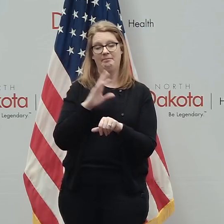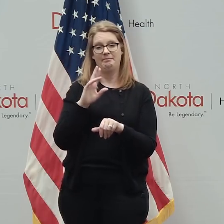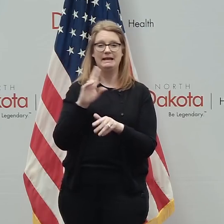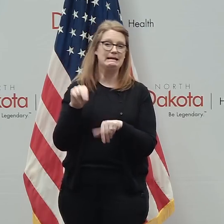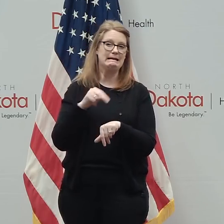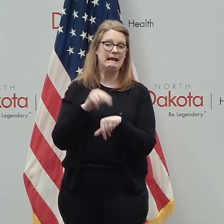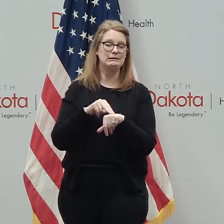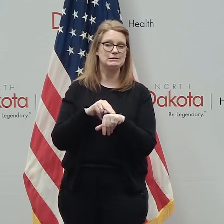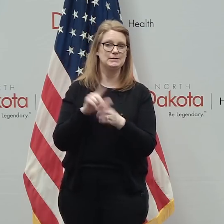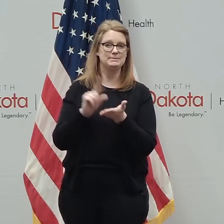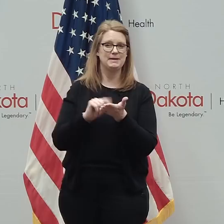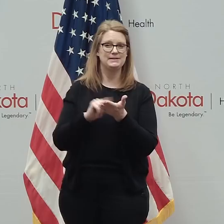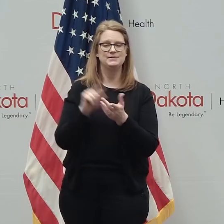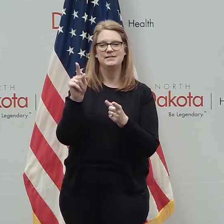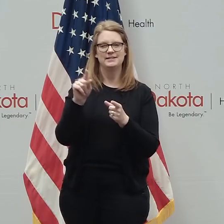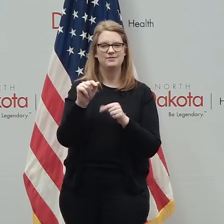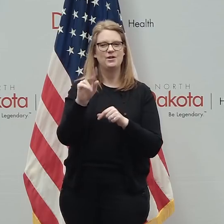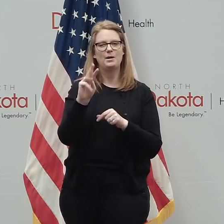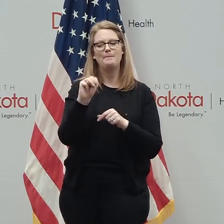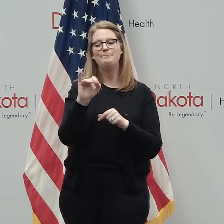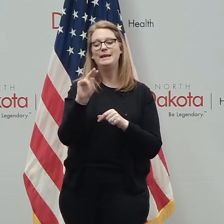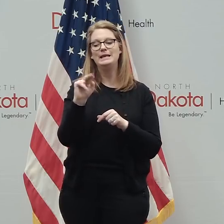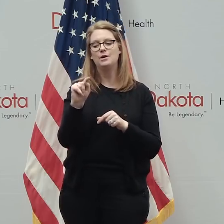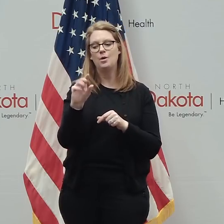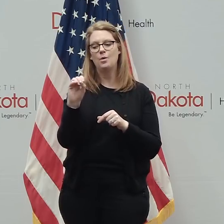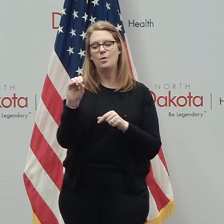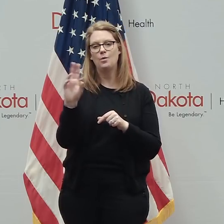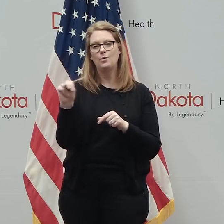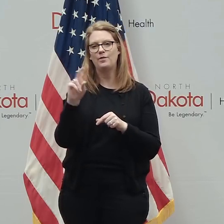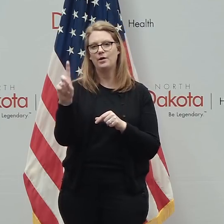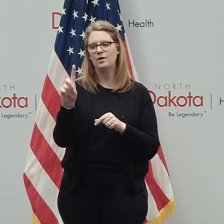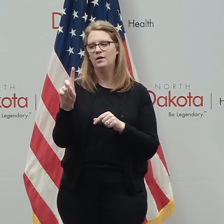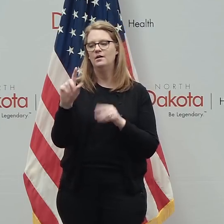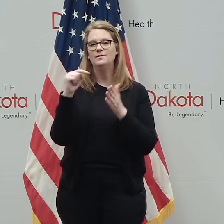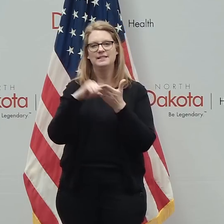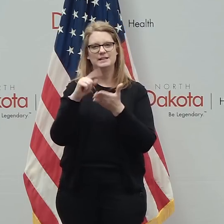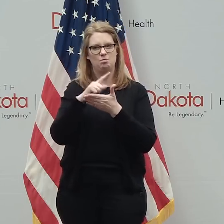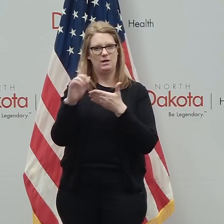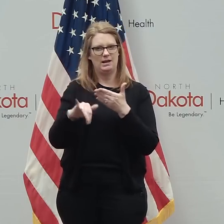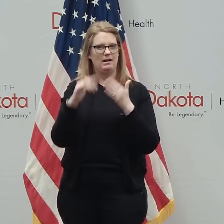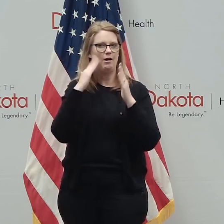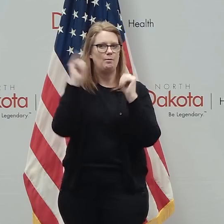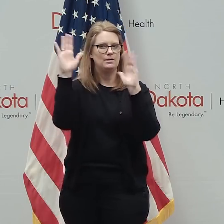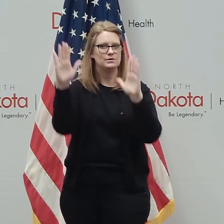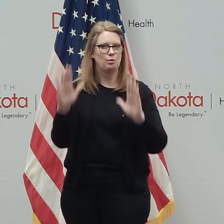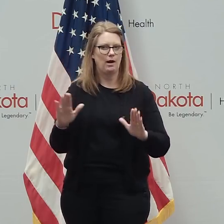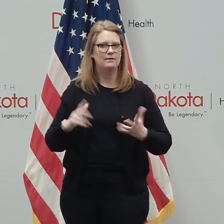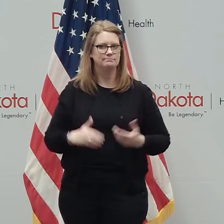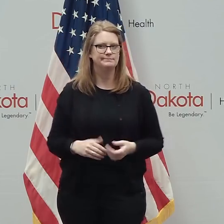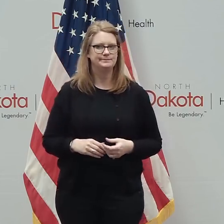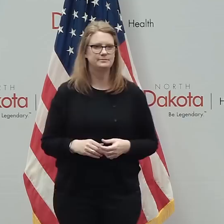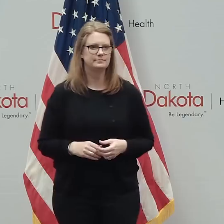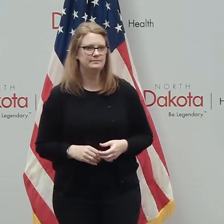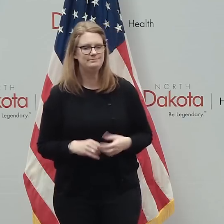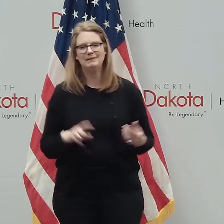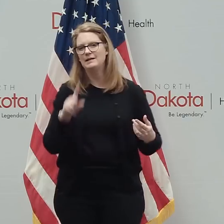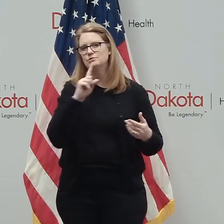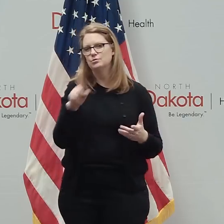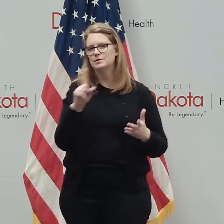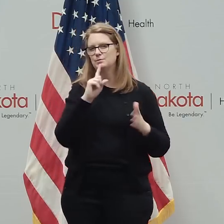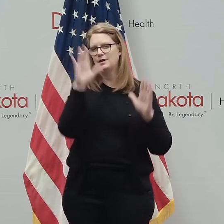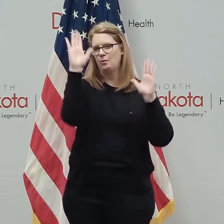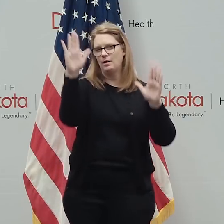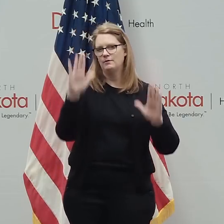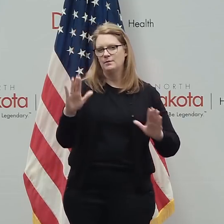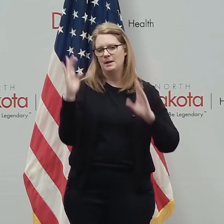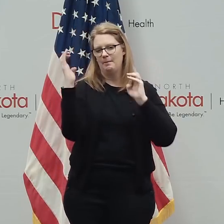press for Minto. And I hope they had a great opening weekend. I'm sure, like others, it was great to be back and